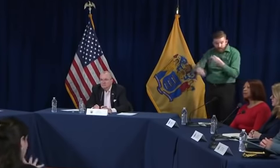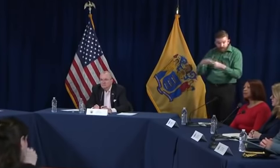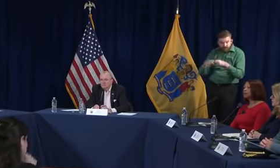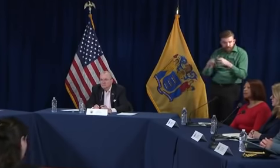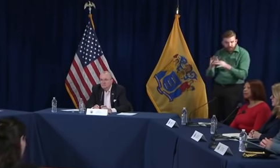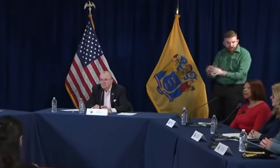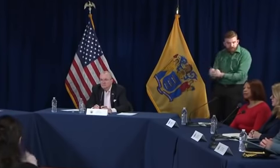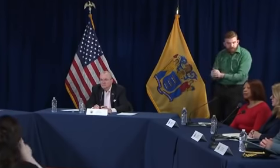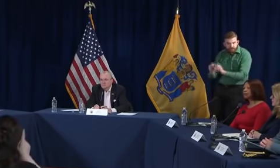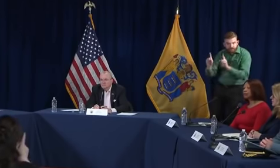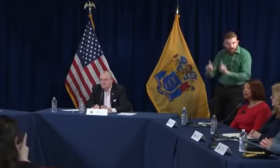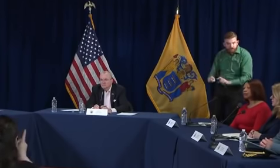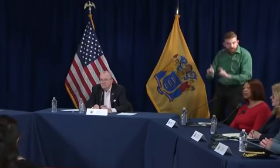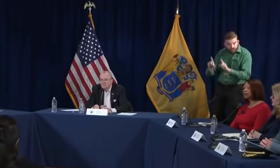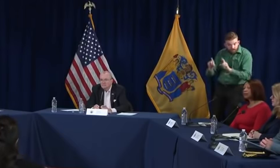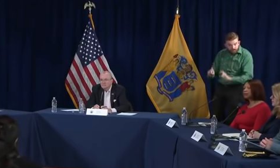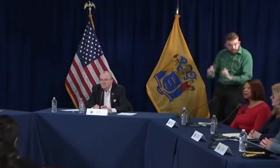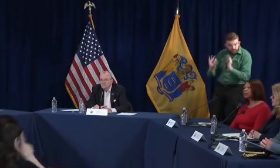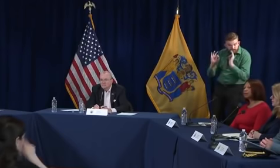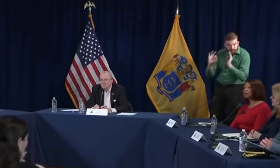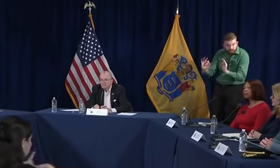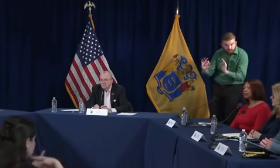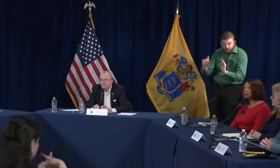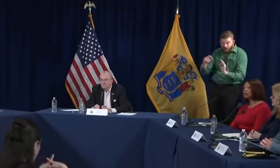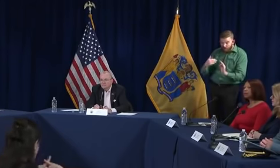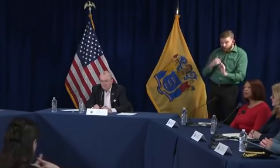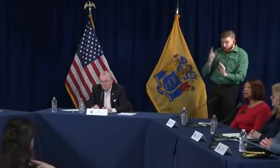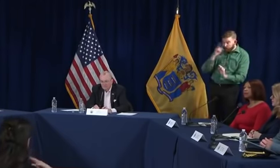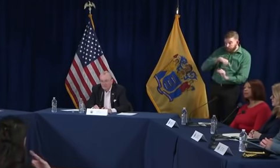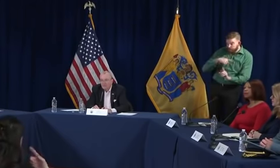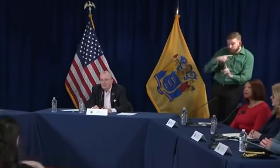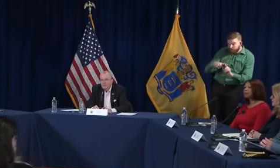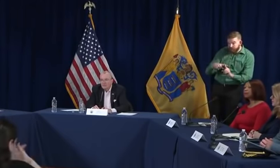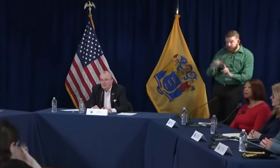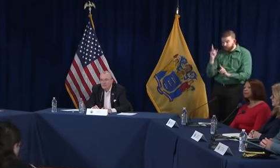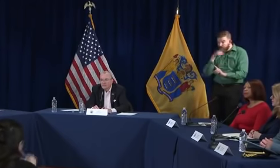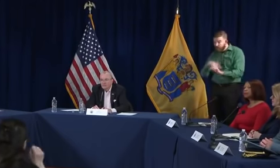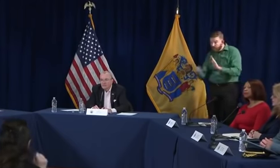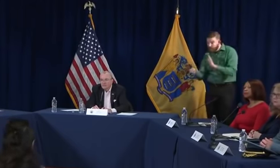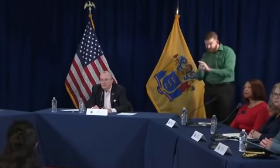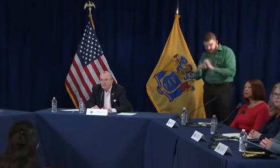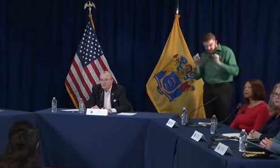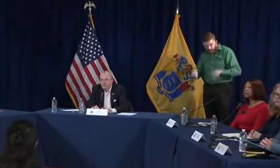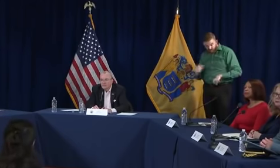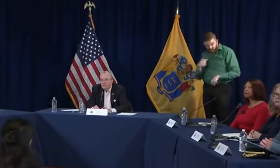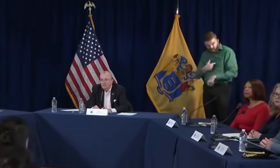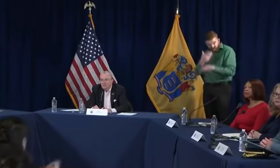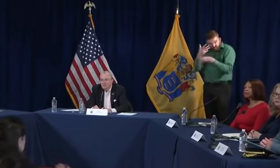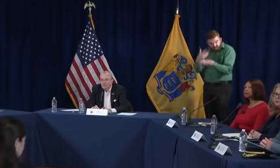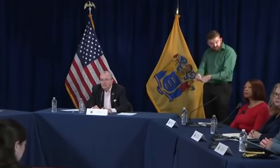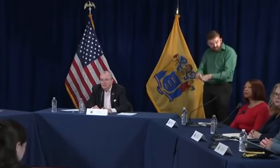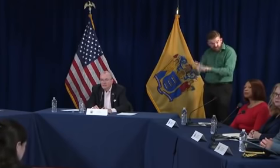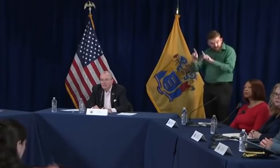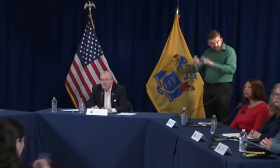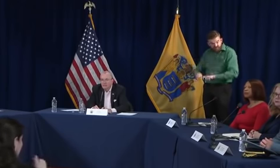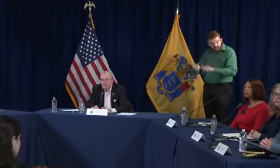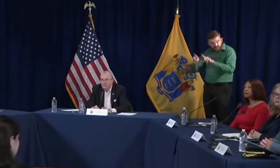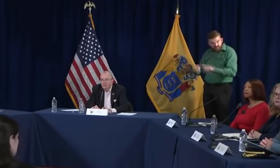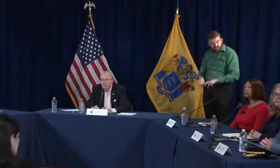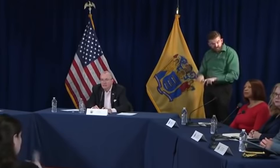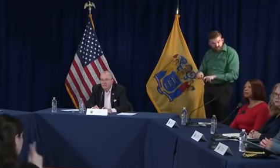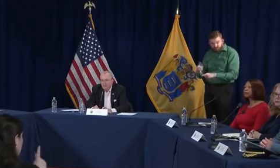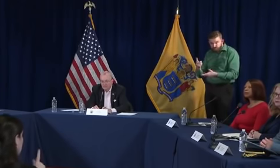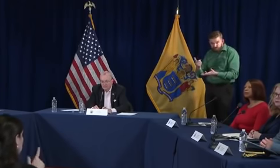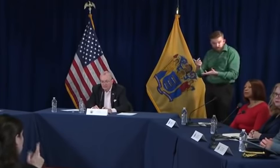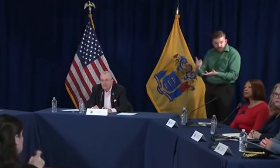or positives? Could this skew our overall picture of what's going on here? And are there any suggestions for people in terms of where